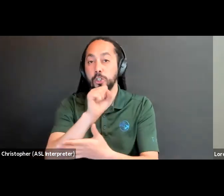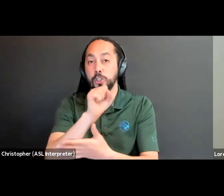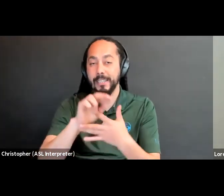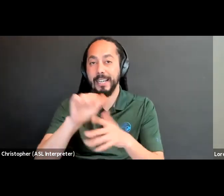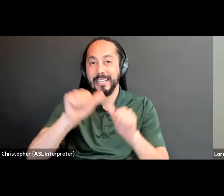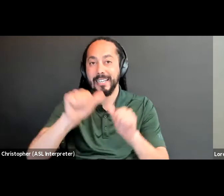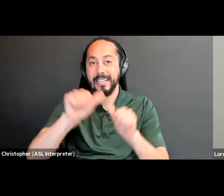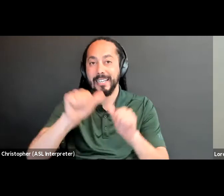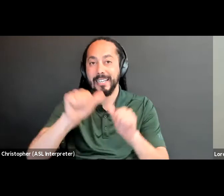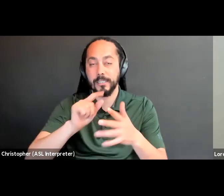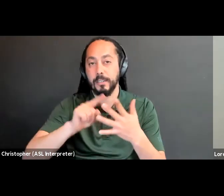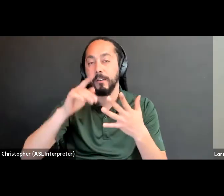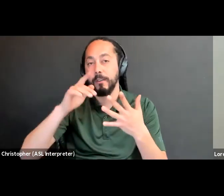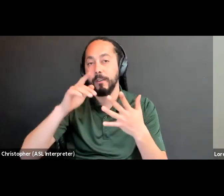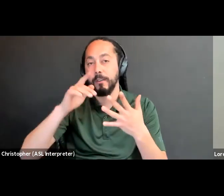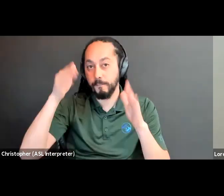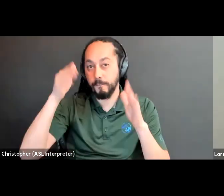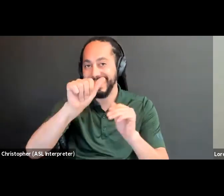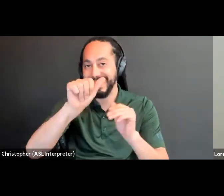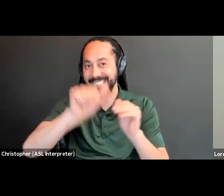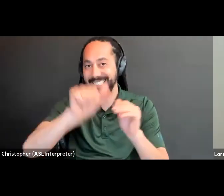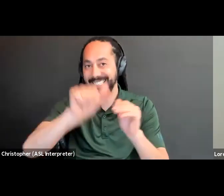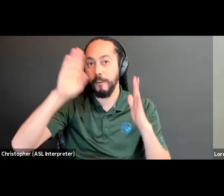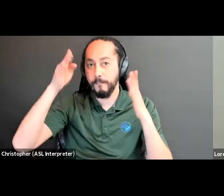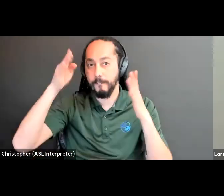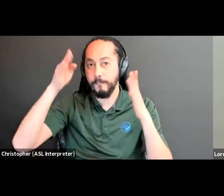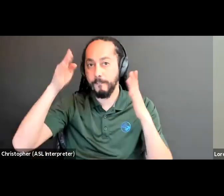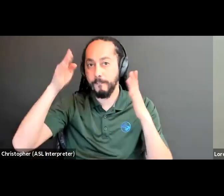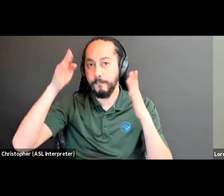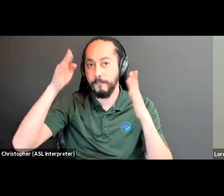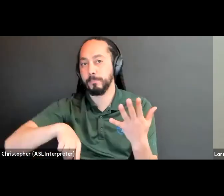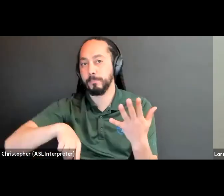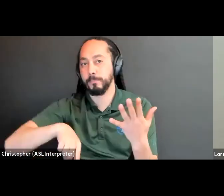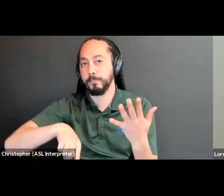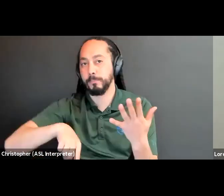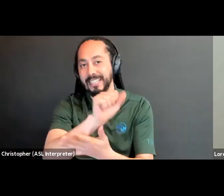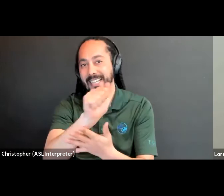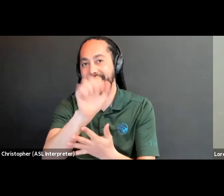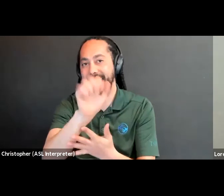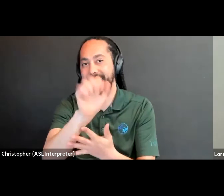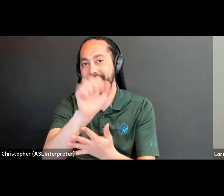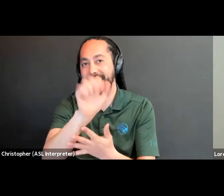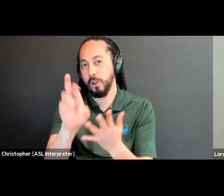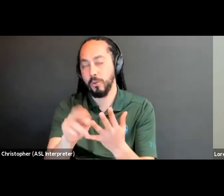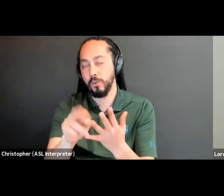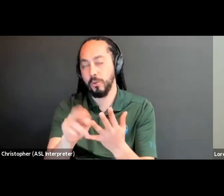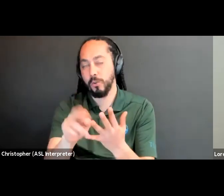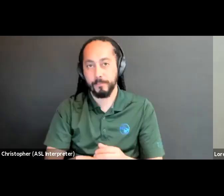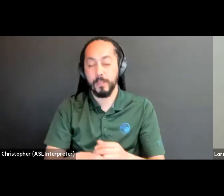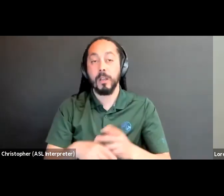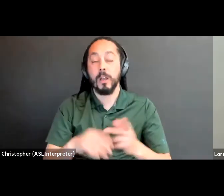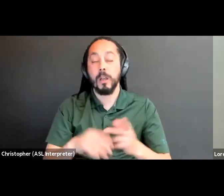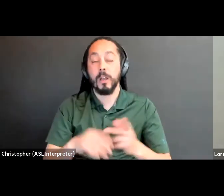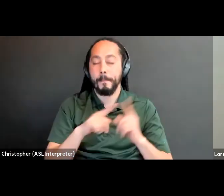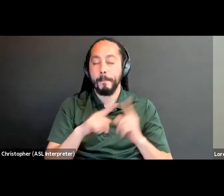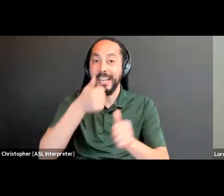respond. And there are detailed worksheets that expand upon the basic categories in each of